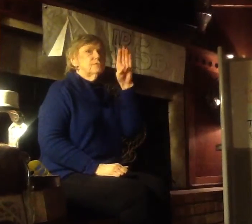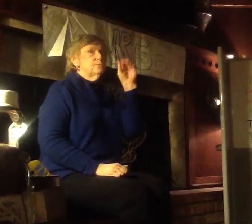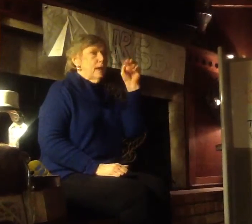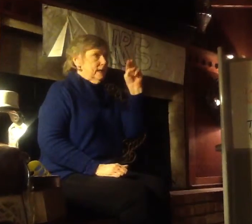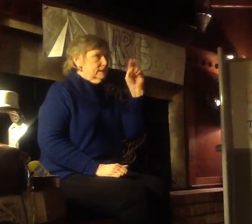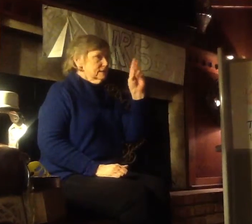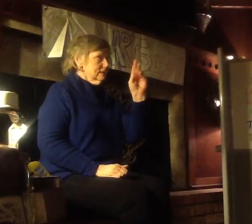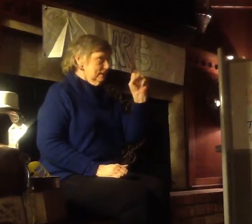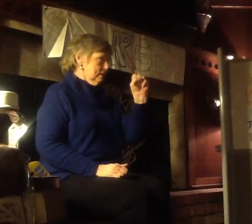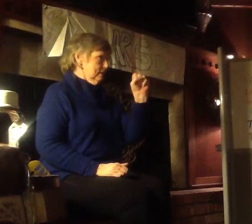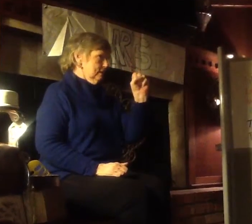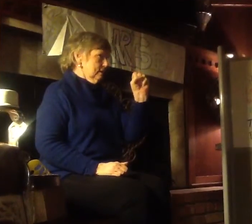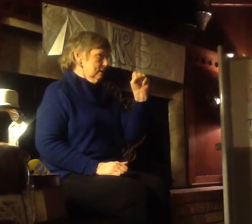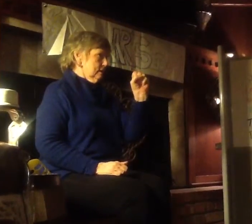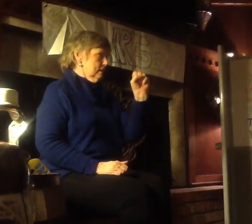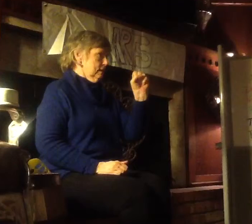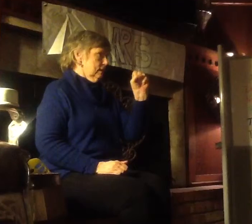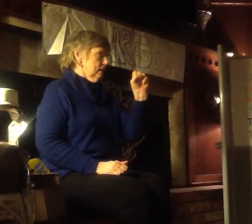food banks.